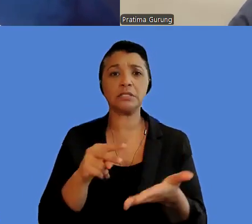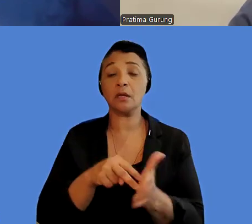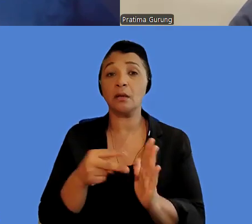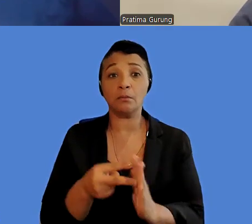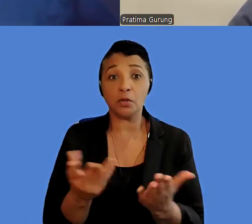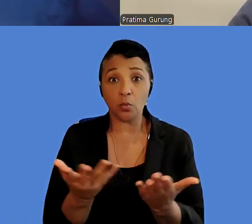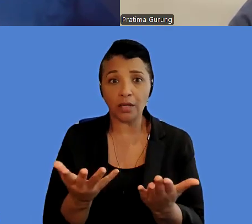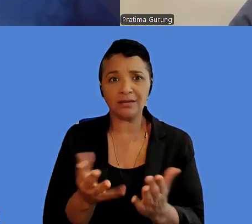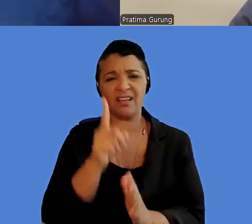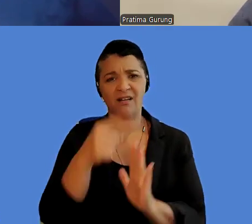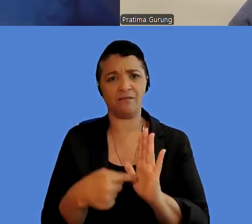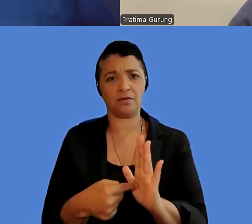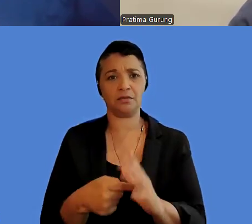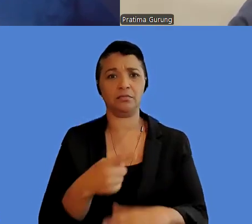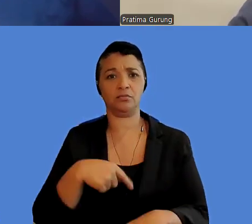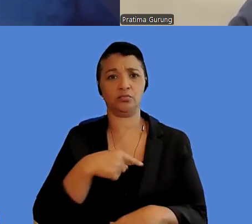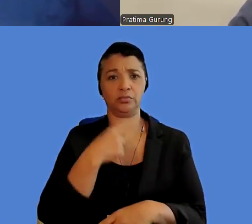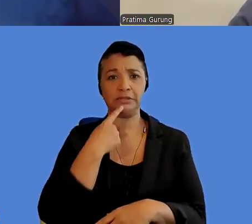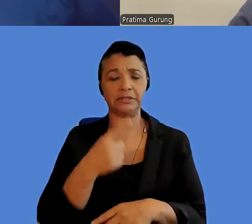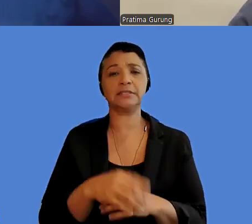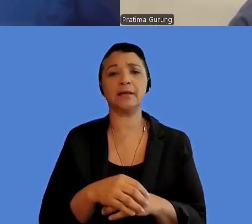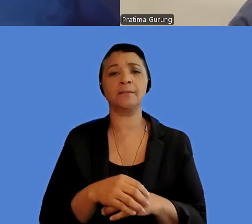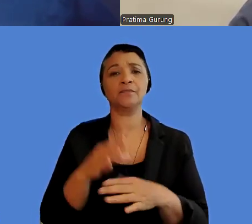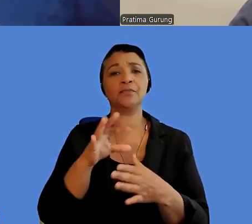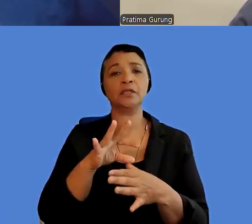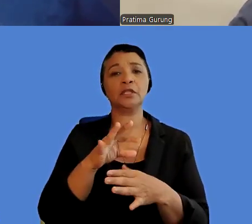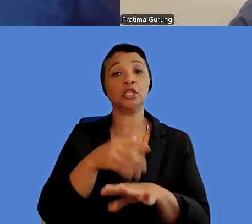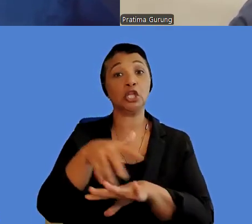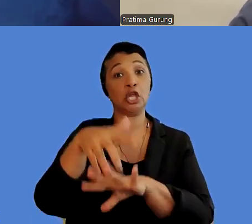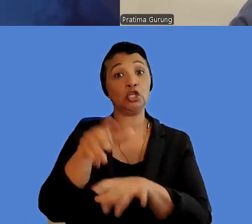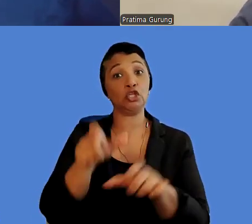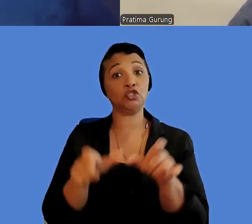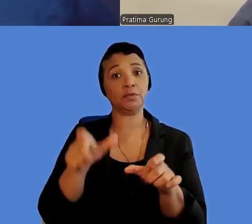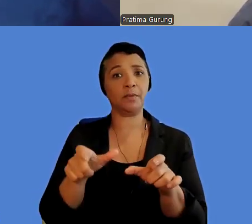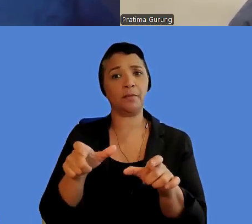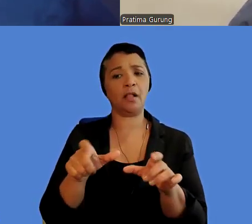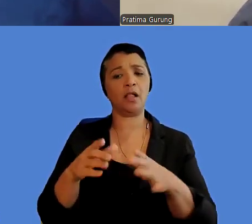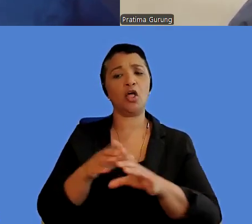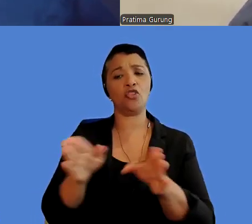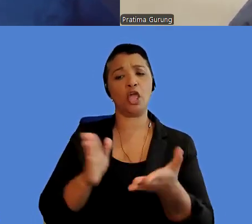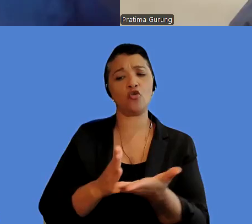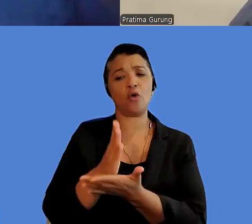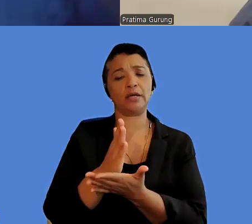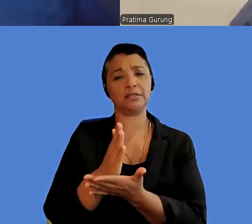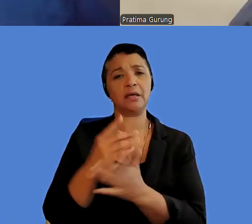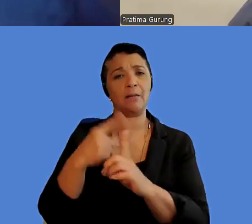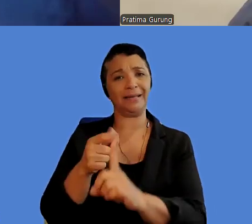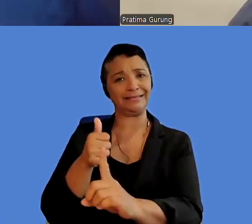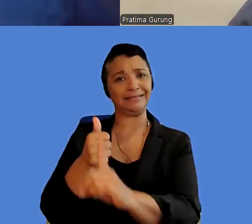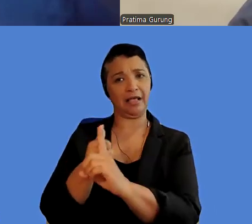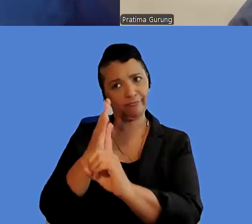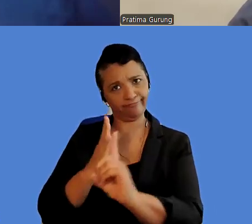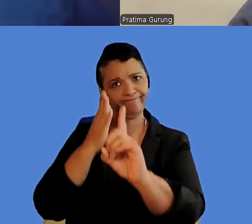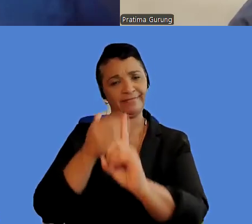we talk about the issue of indigenous peoples looking from a collective rights and right to self-determination,